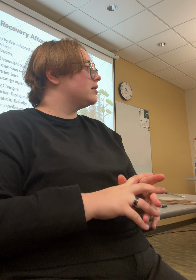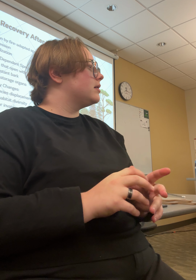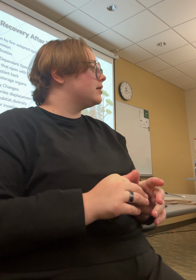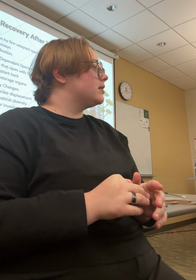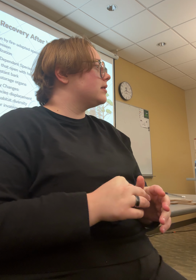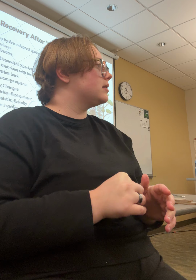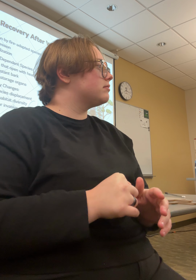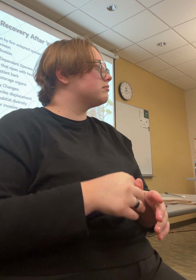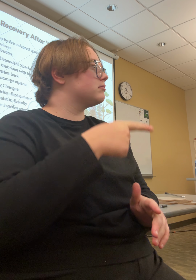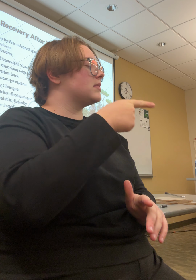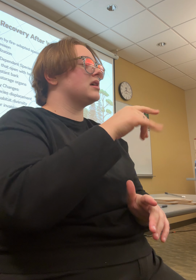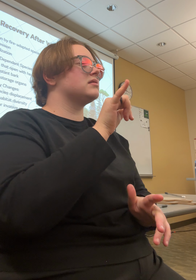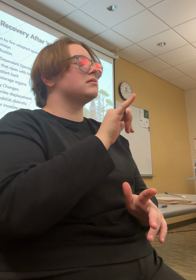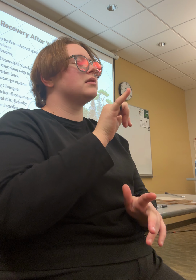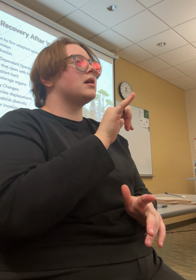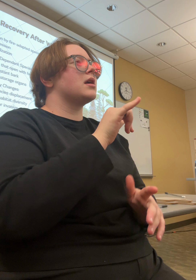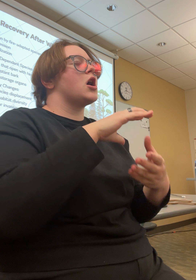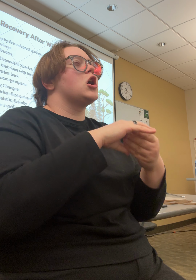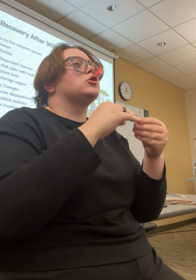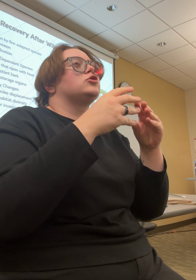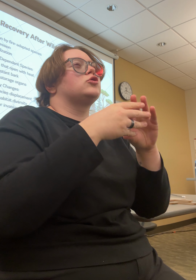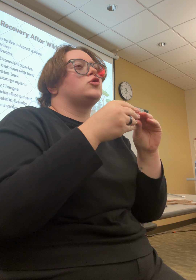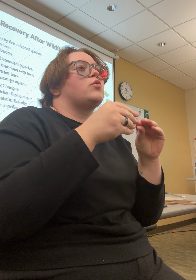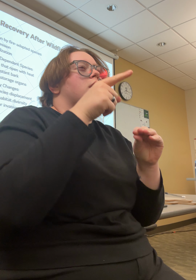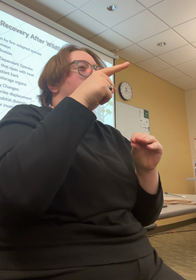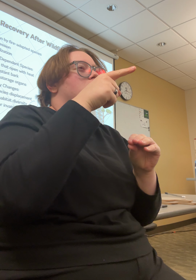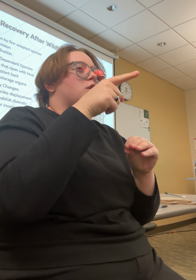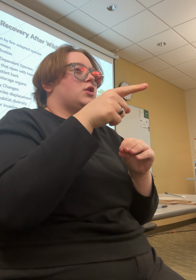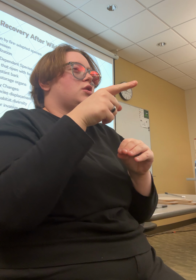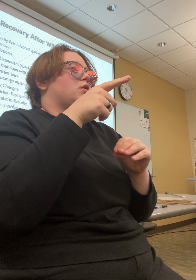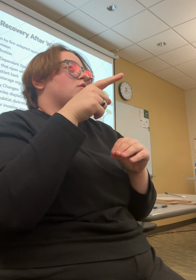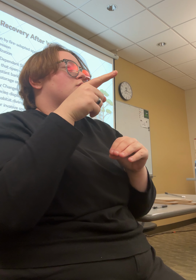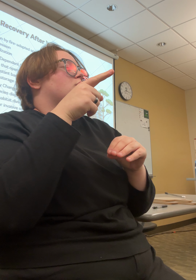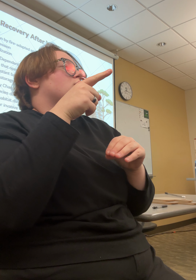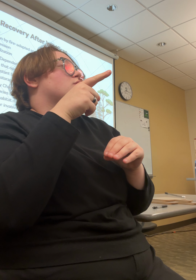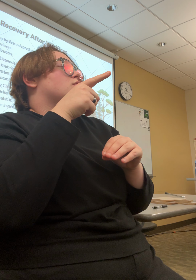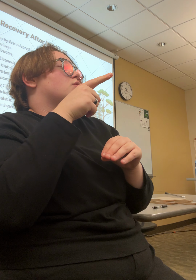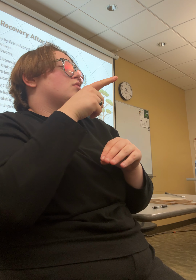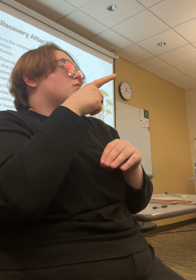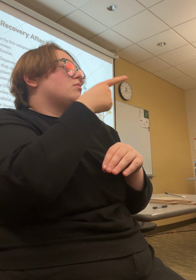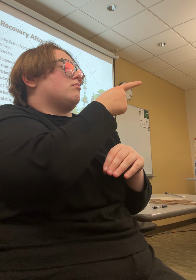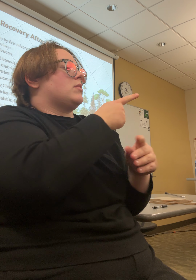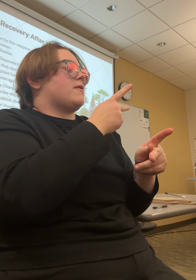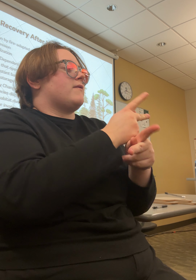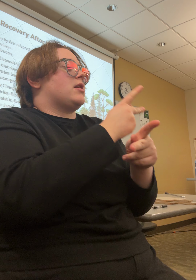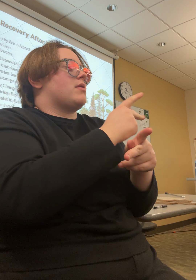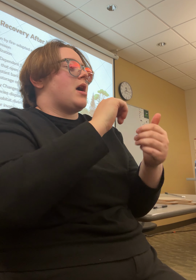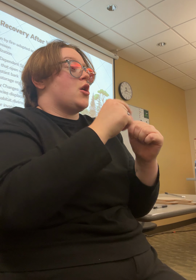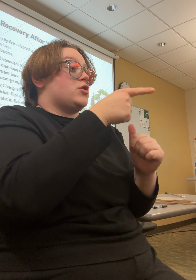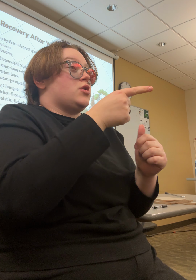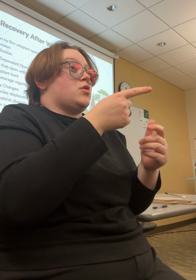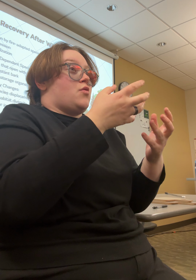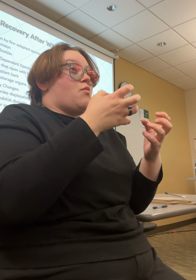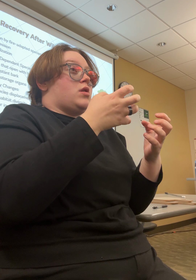It's like Okay, a story, so. and we okay, this get is to the- figure out how we want to go. Do we each want to pick one